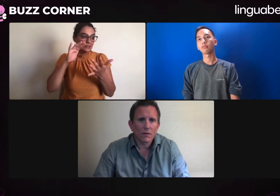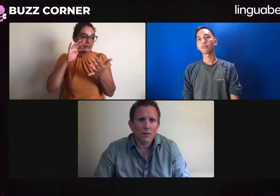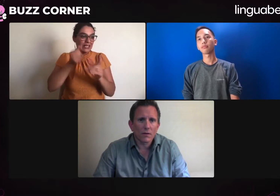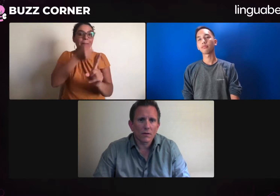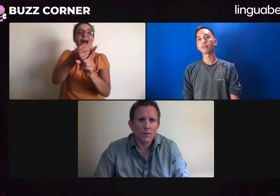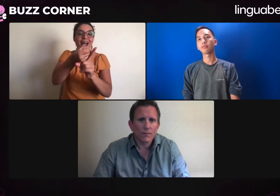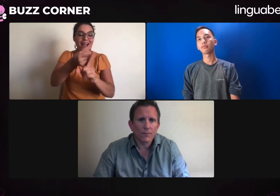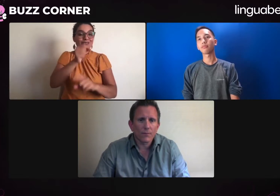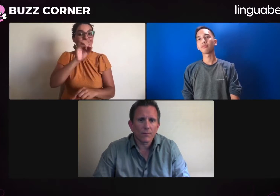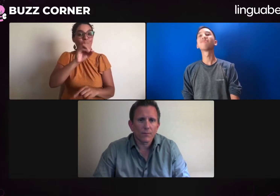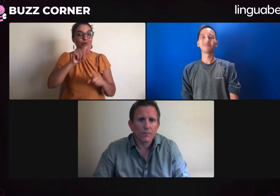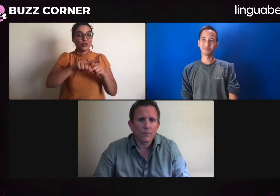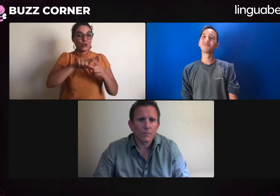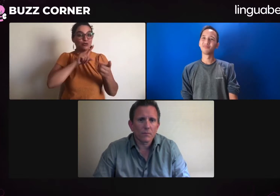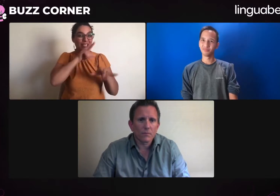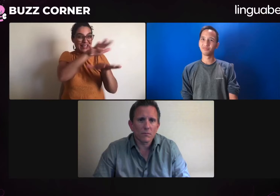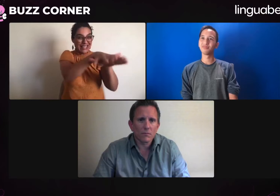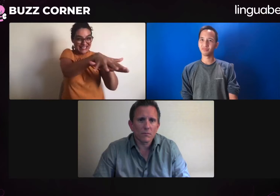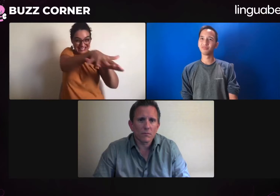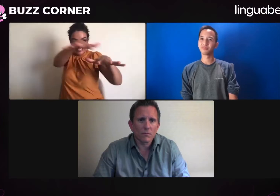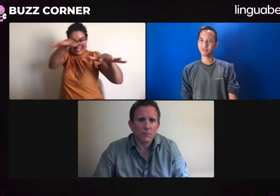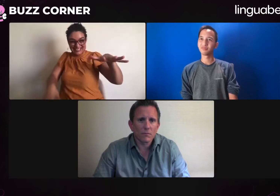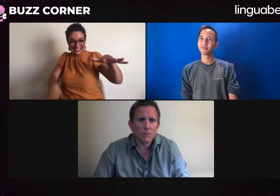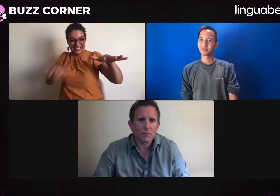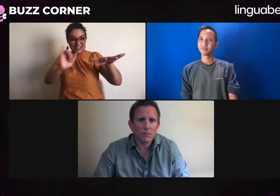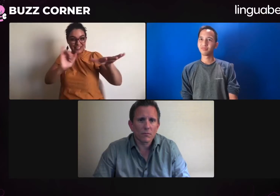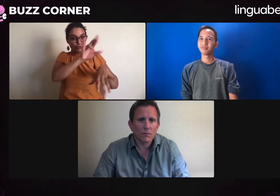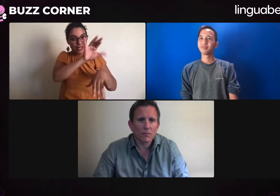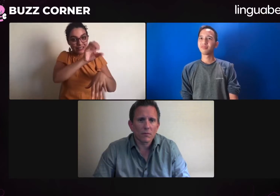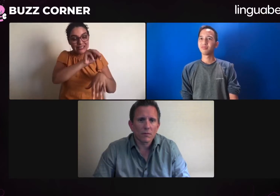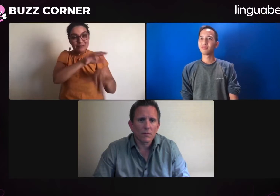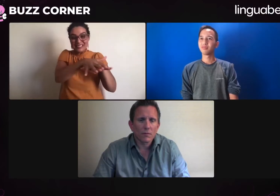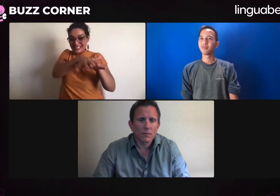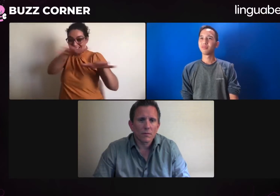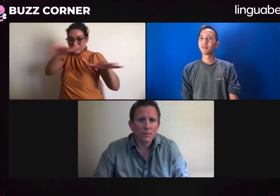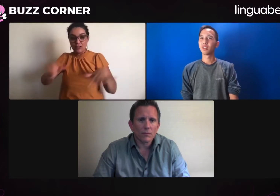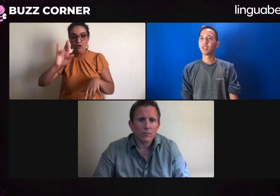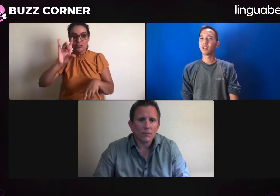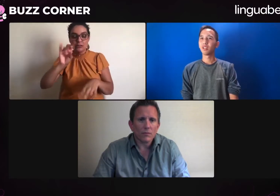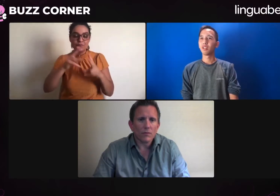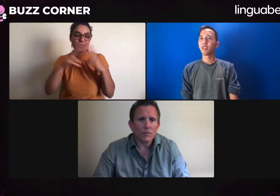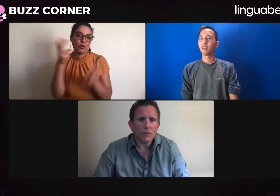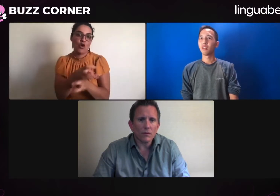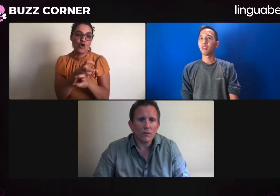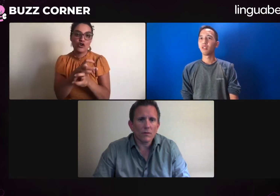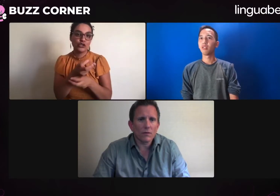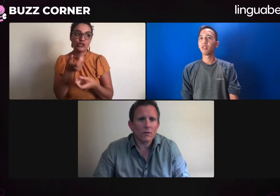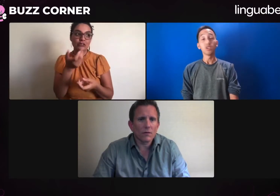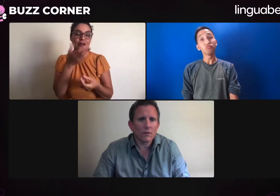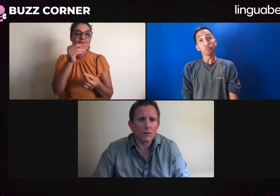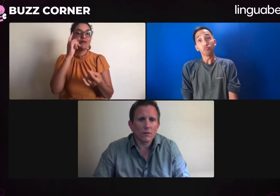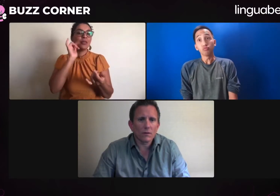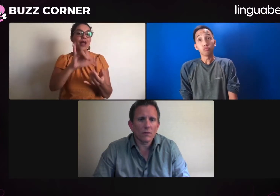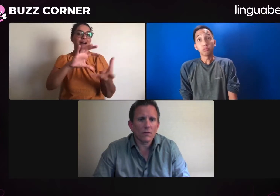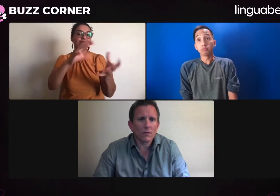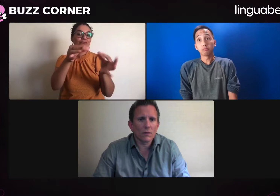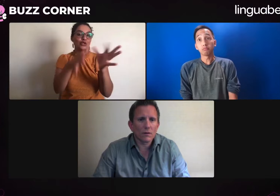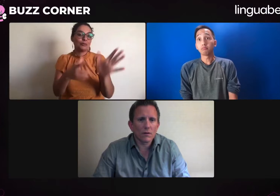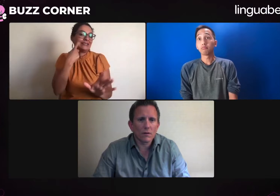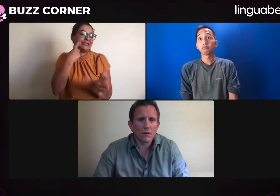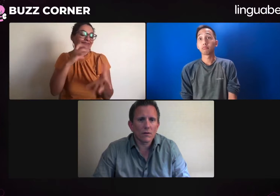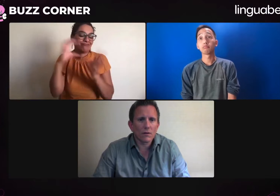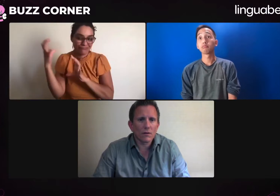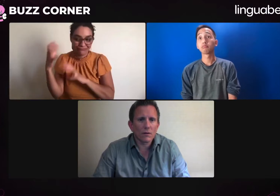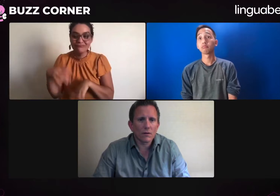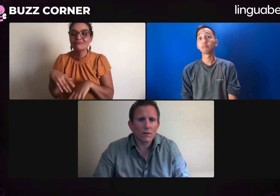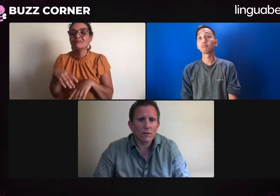as well, that it can impact their decisions. So can we distinguish audism and racism